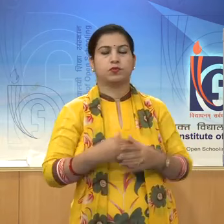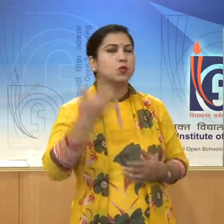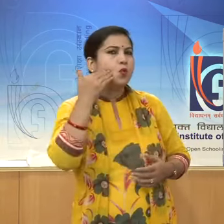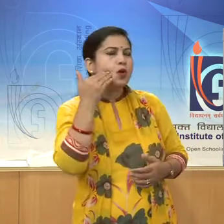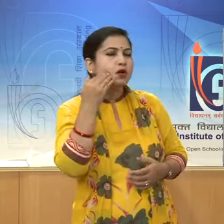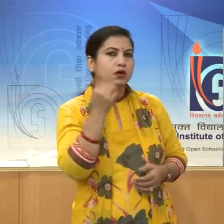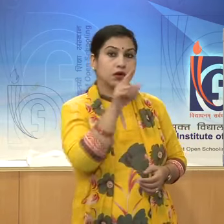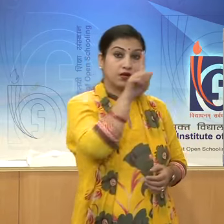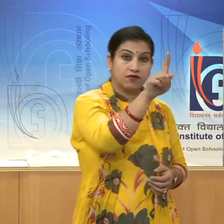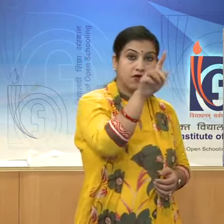during